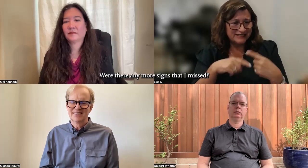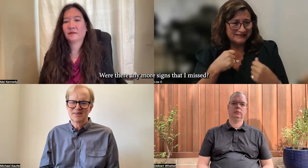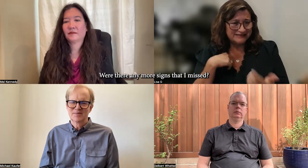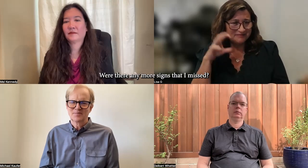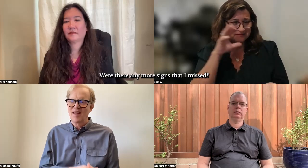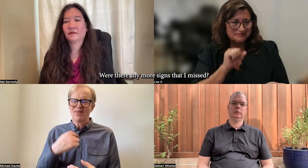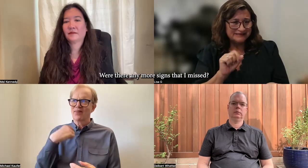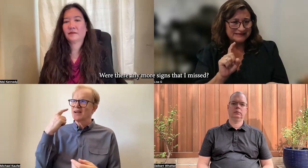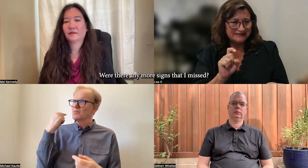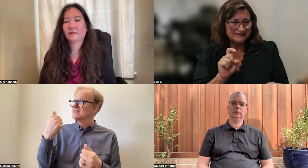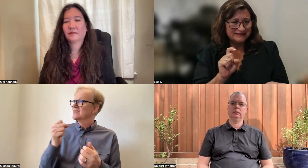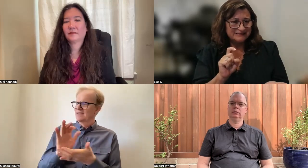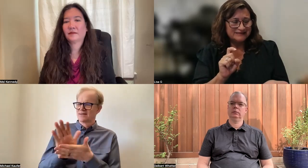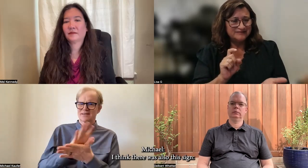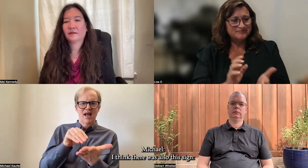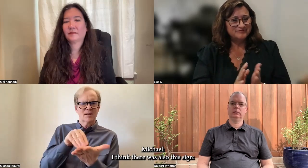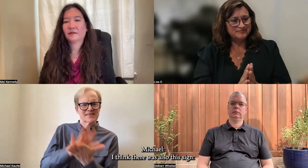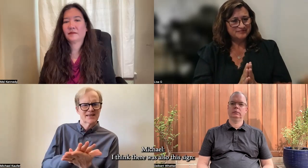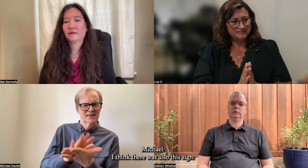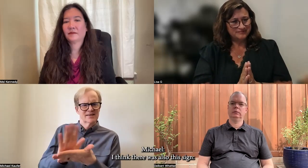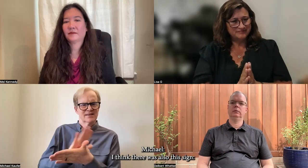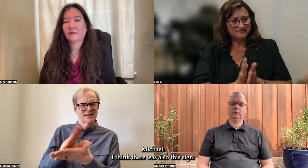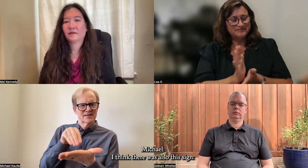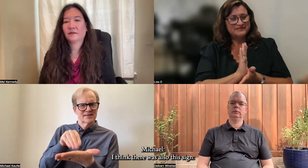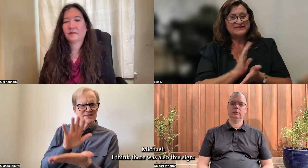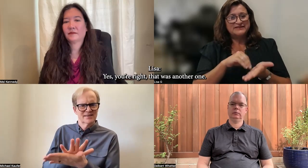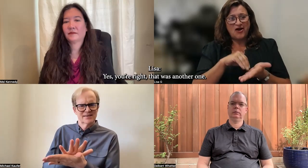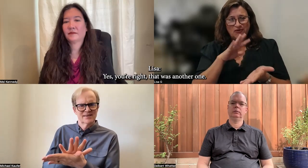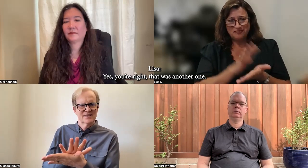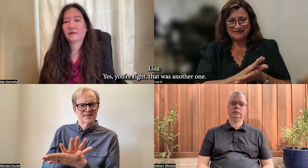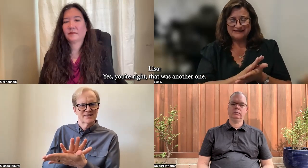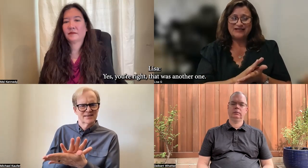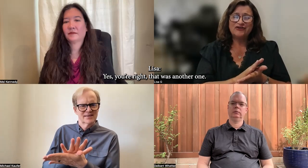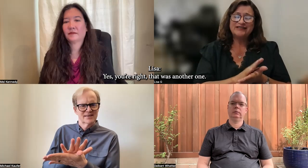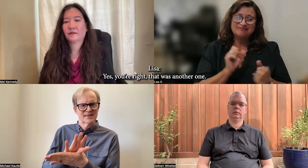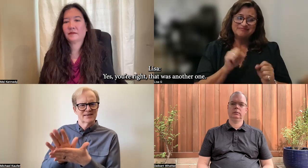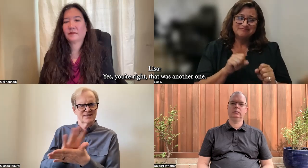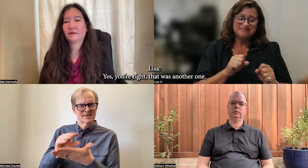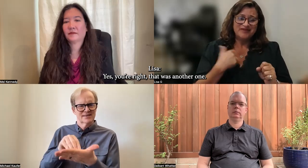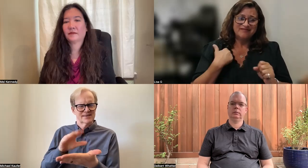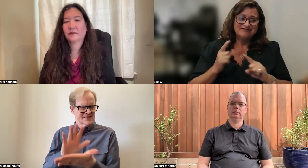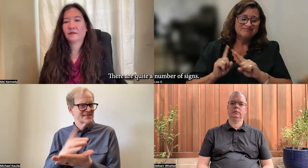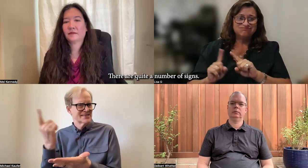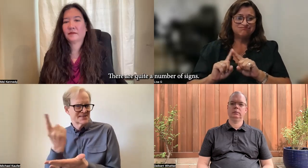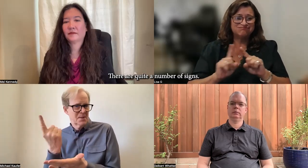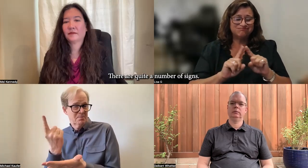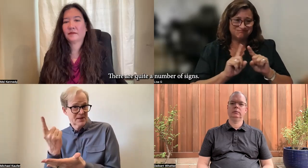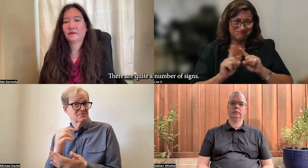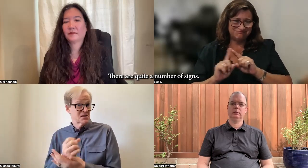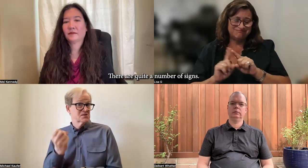Were there any more signs that I missed? I think there was also this sign. Yes, you're right. That was another one. There are quite a